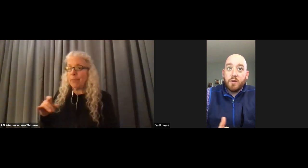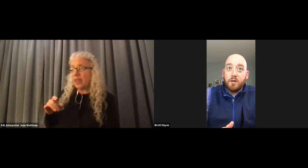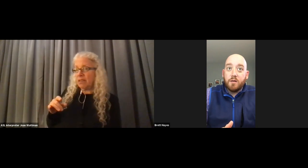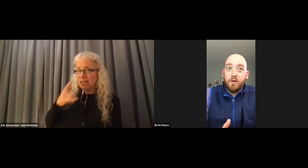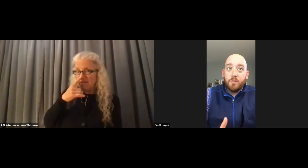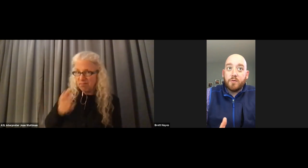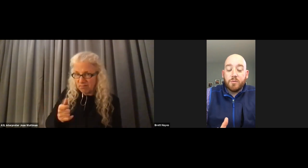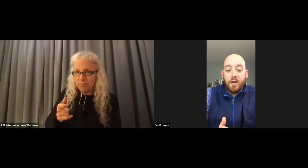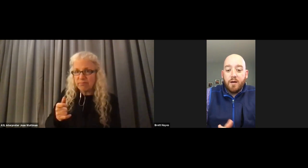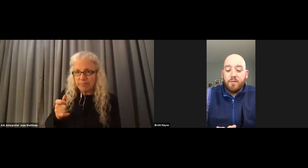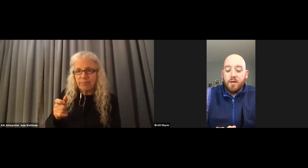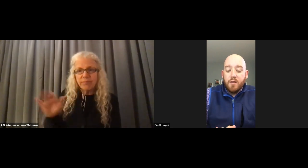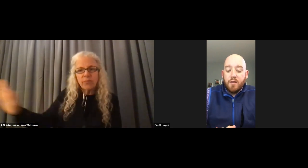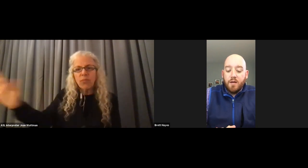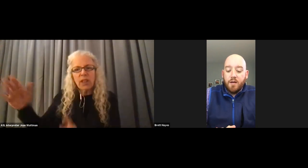be available to have,